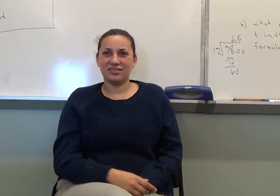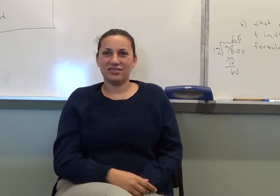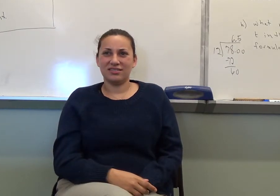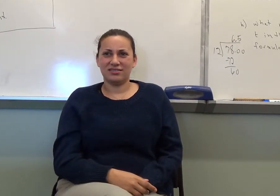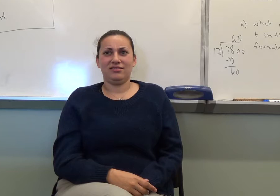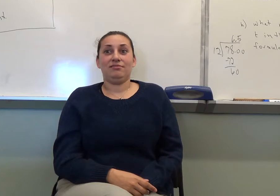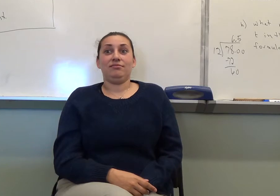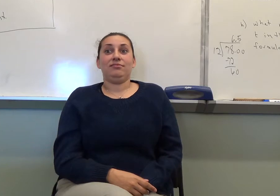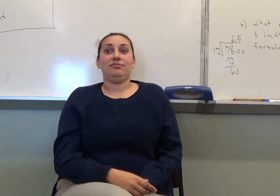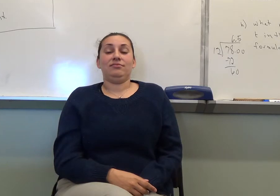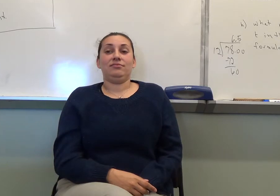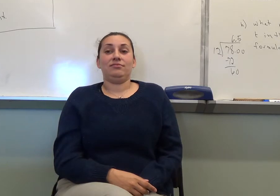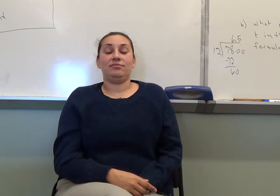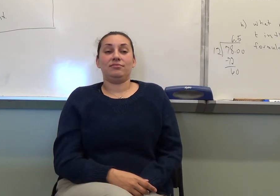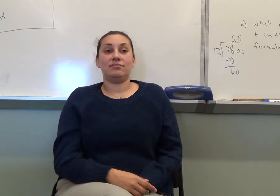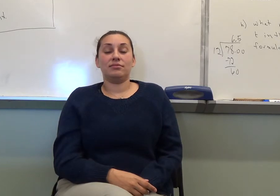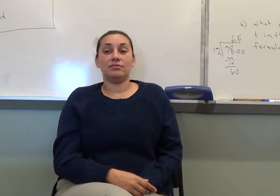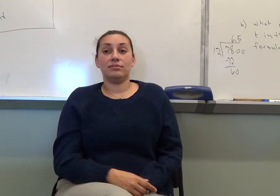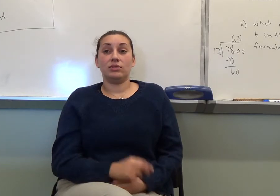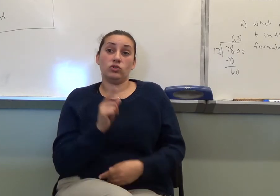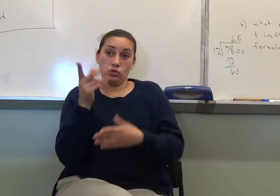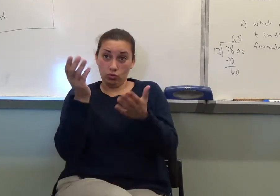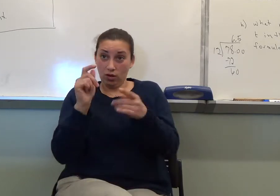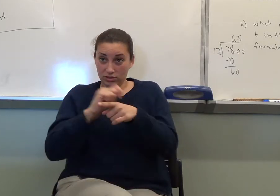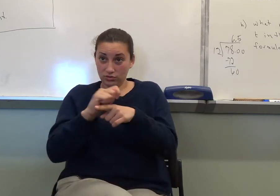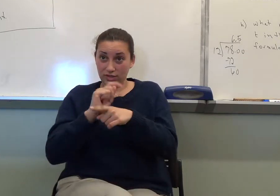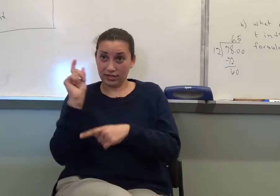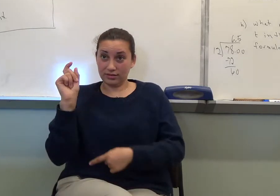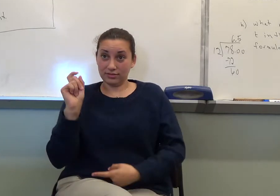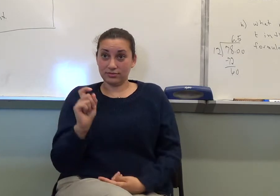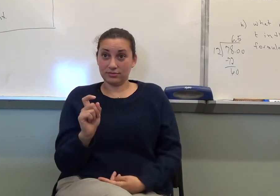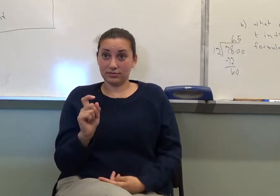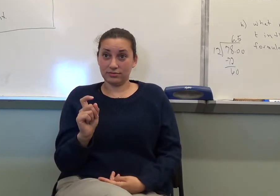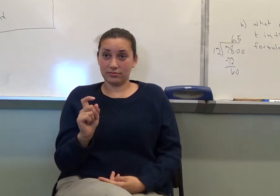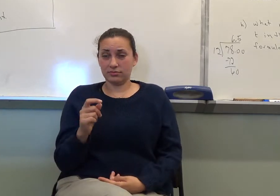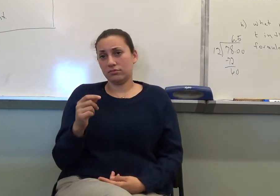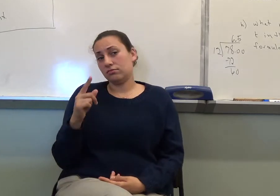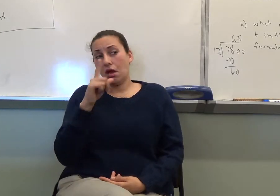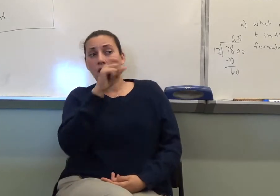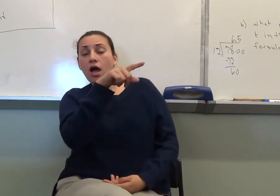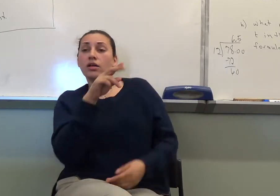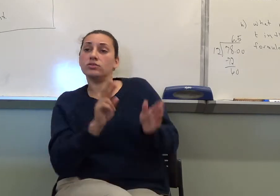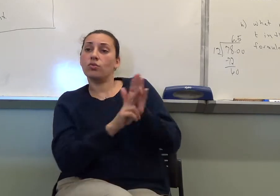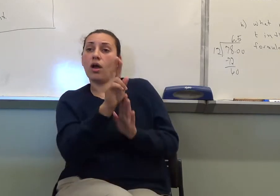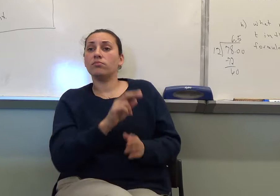to be 2,000 multiplied by, what number did you get?